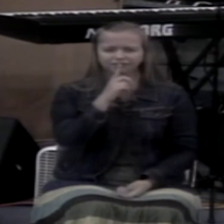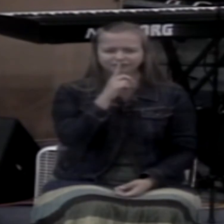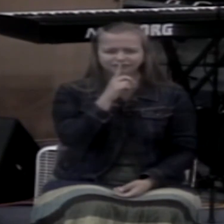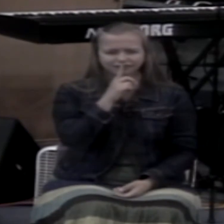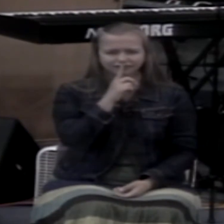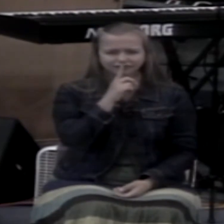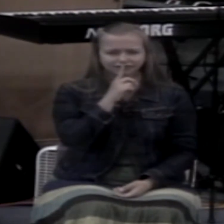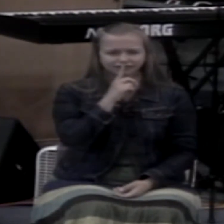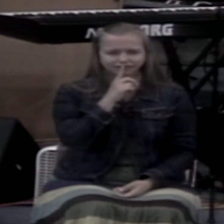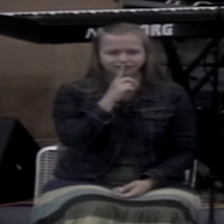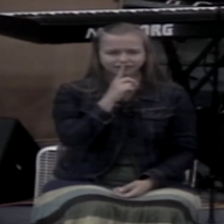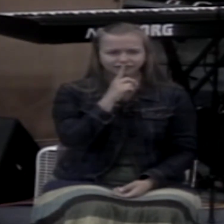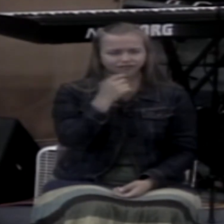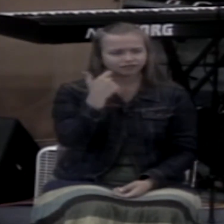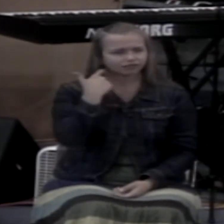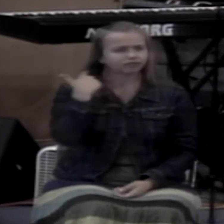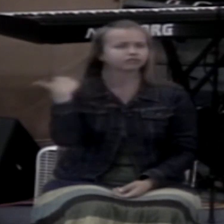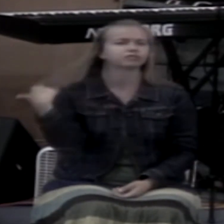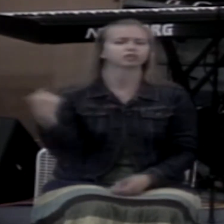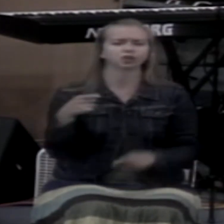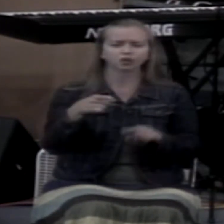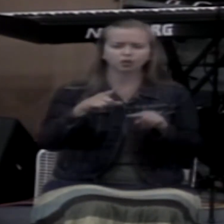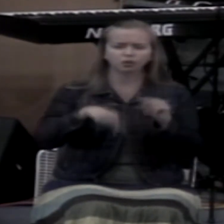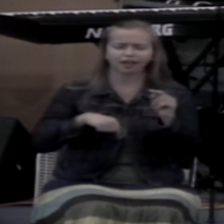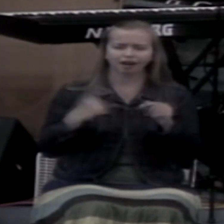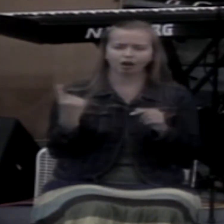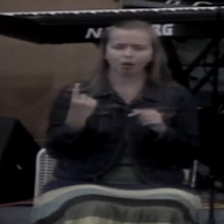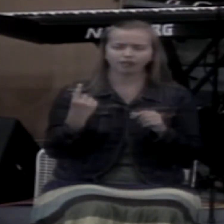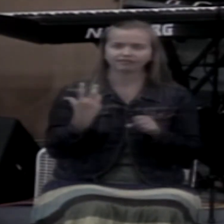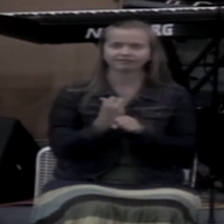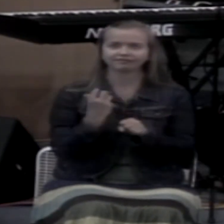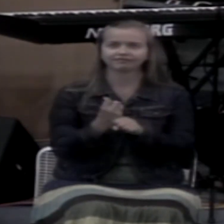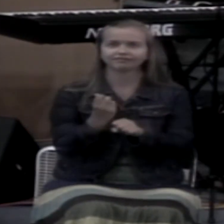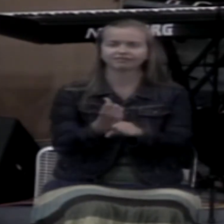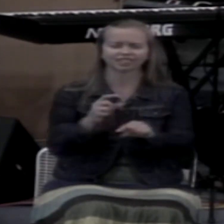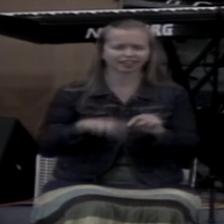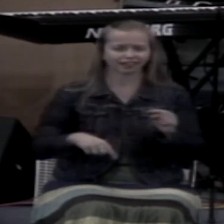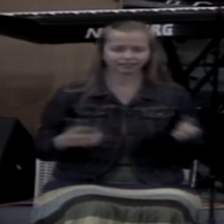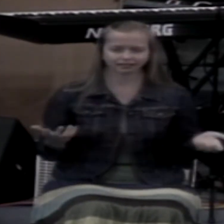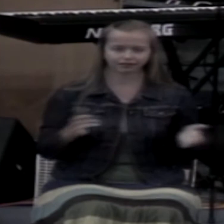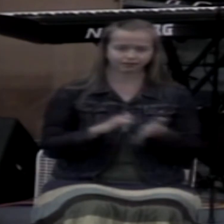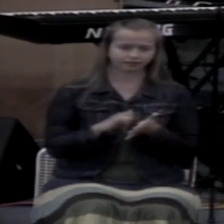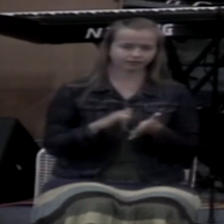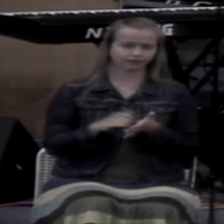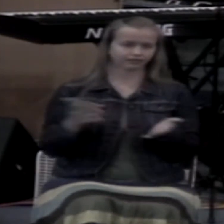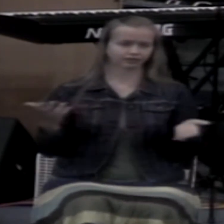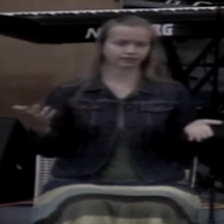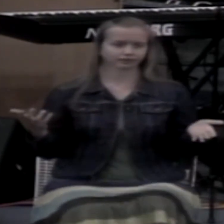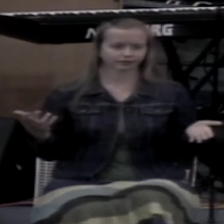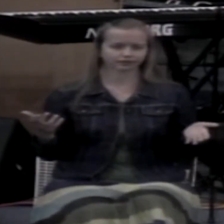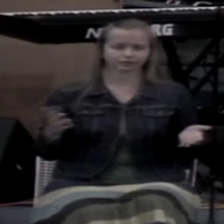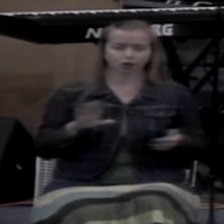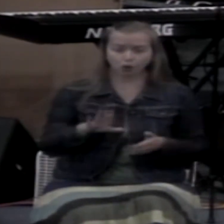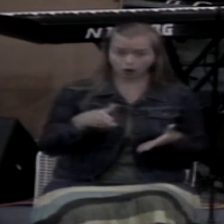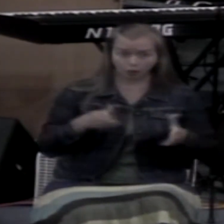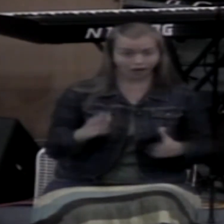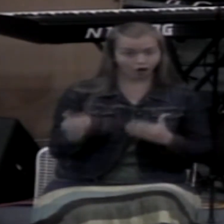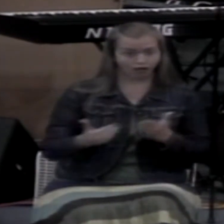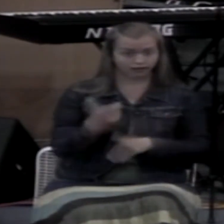I remember one time in school, I was punished for something I did not do, and when I got home, I got the second whipping.